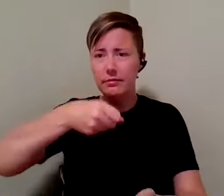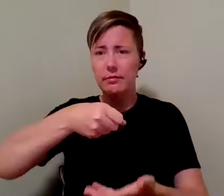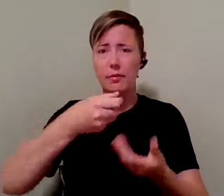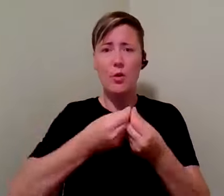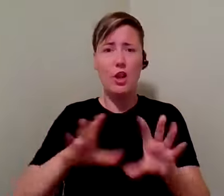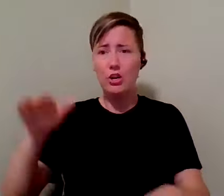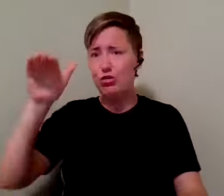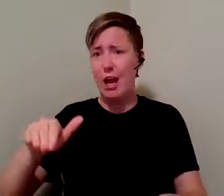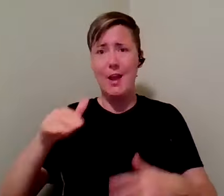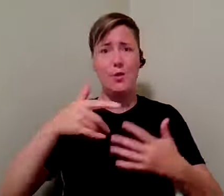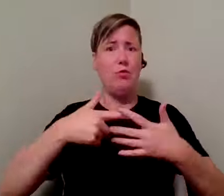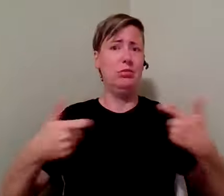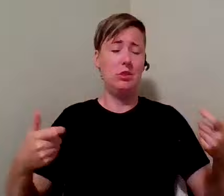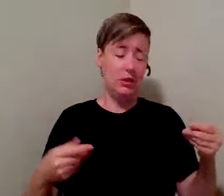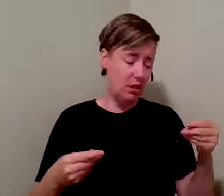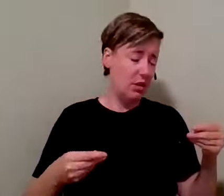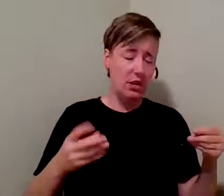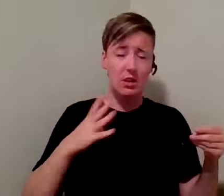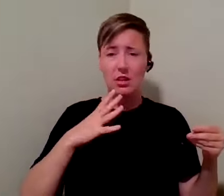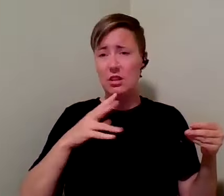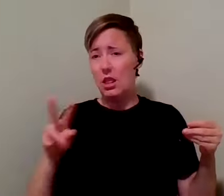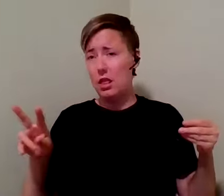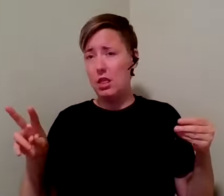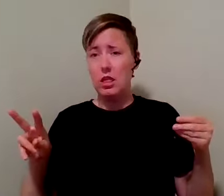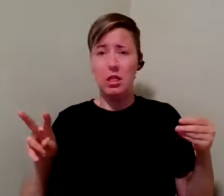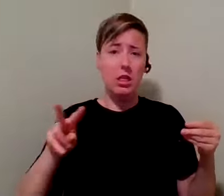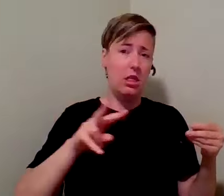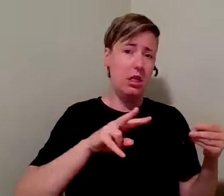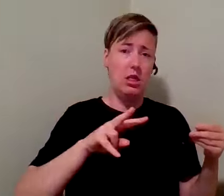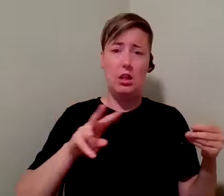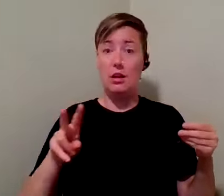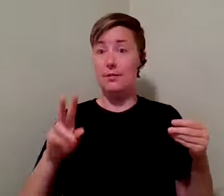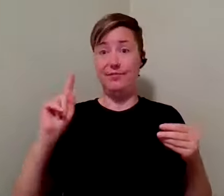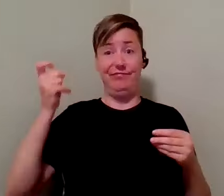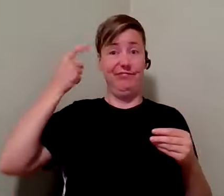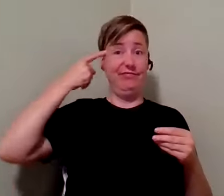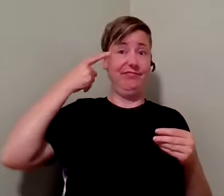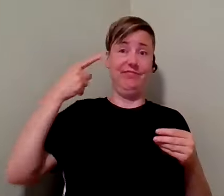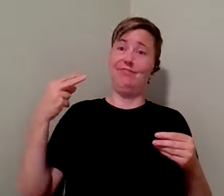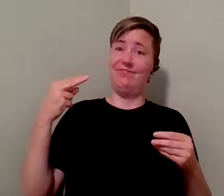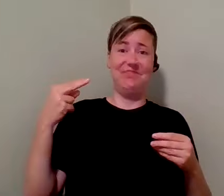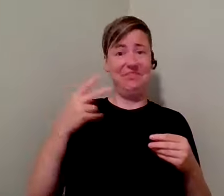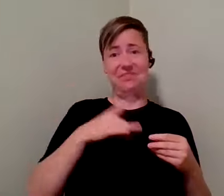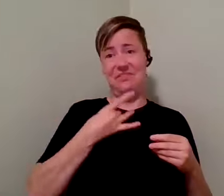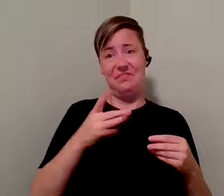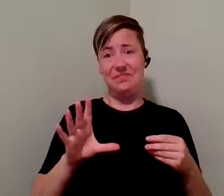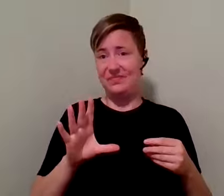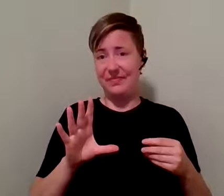or something of the sort. And bosses don't like that kind of behavior, and they start giving you these little love letters,